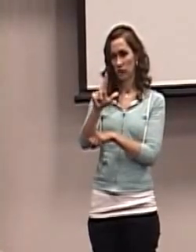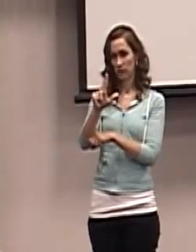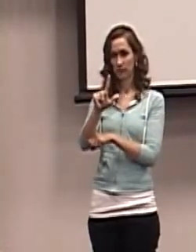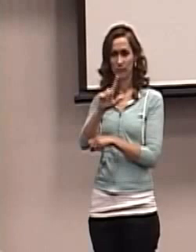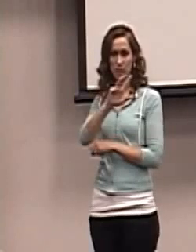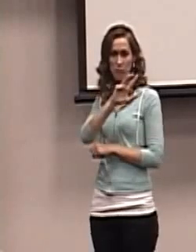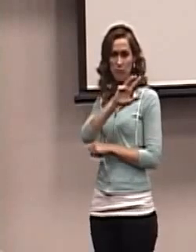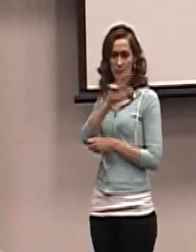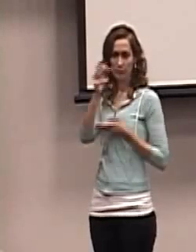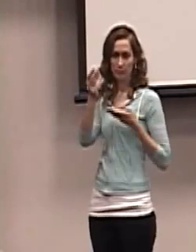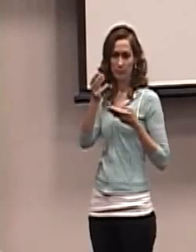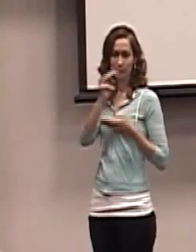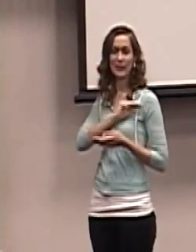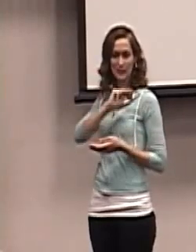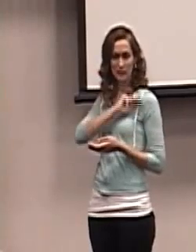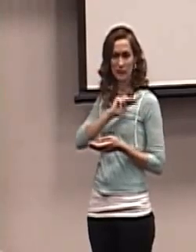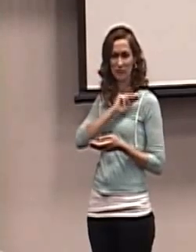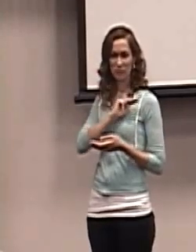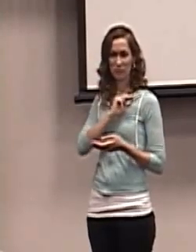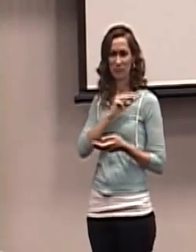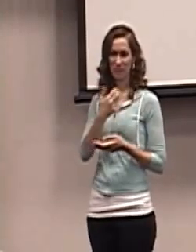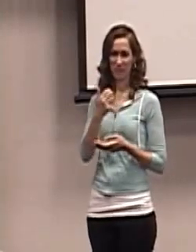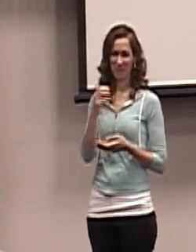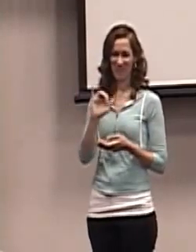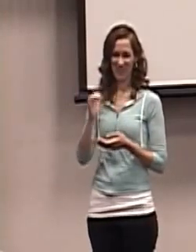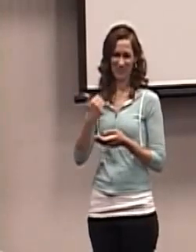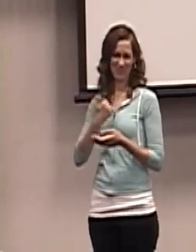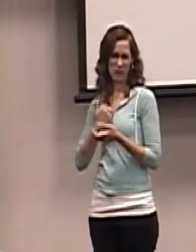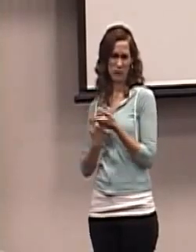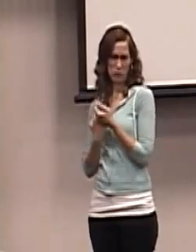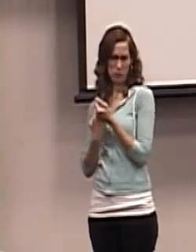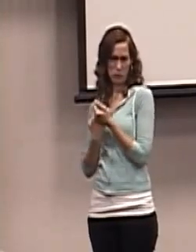is an area that we really need to develop.